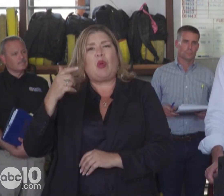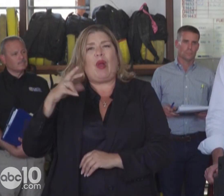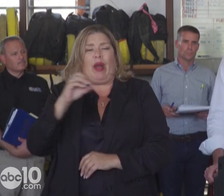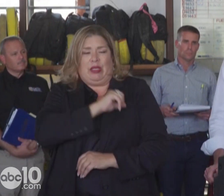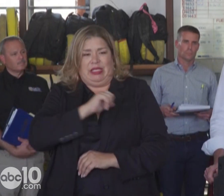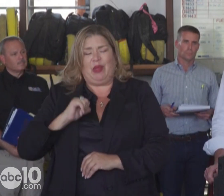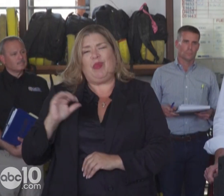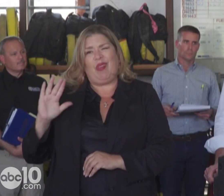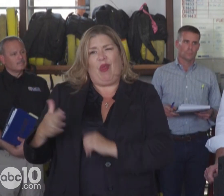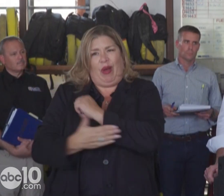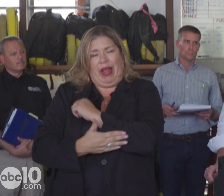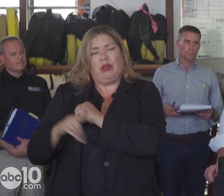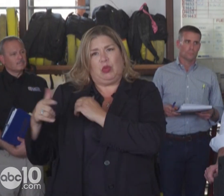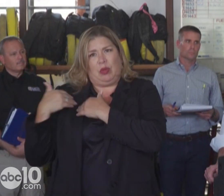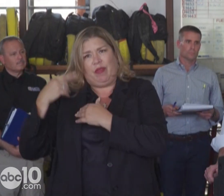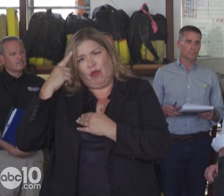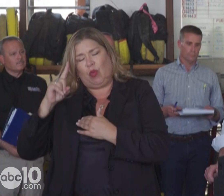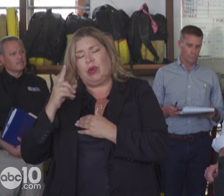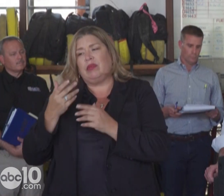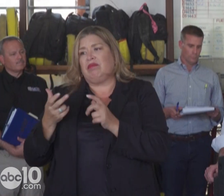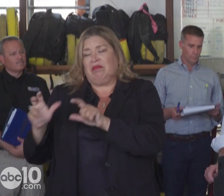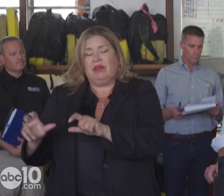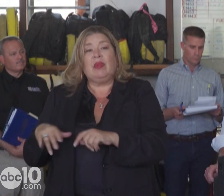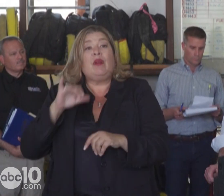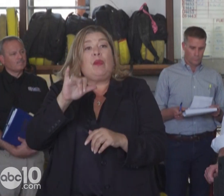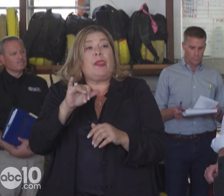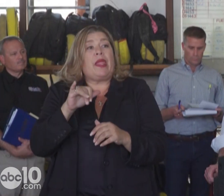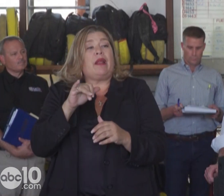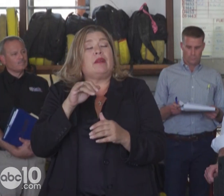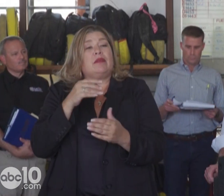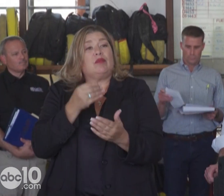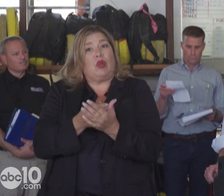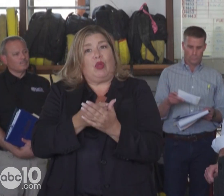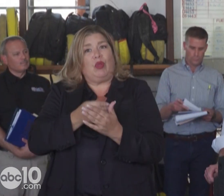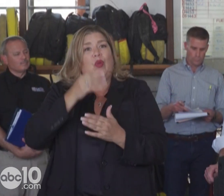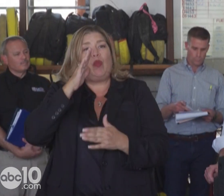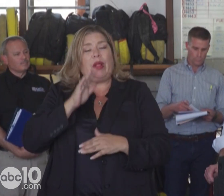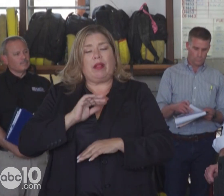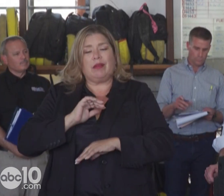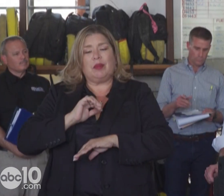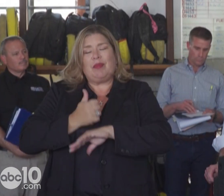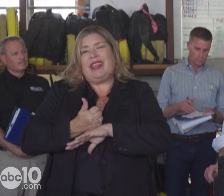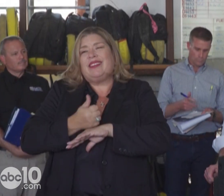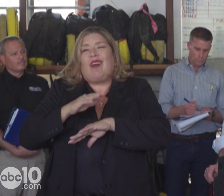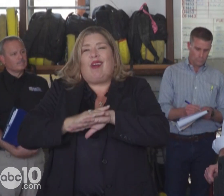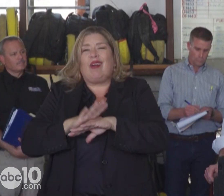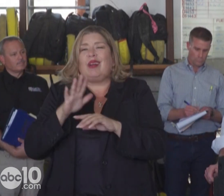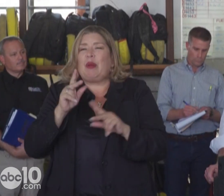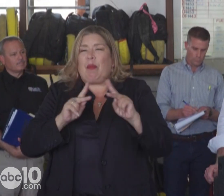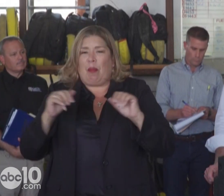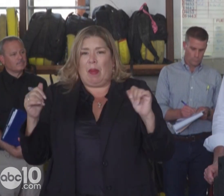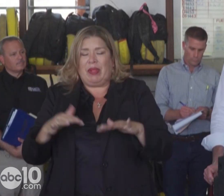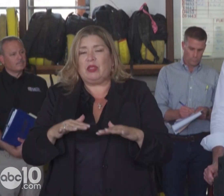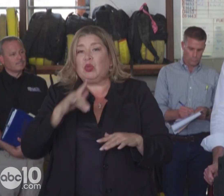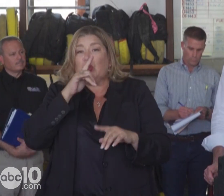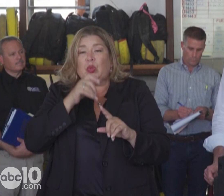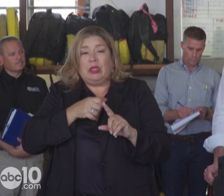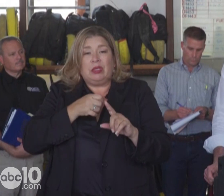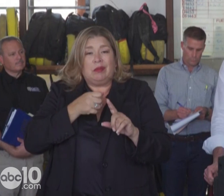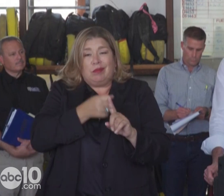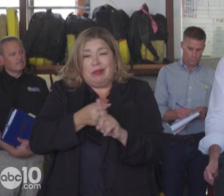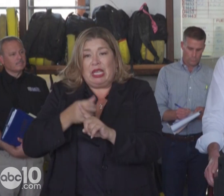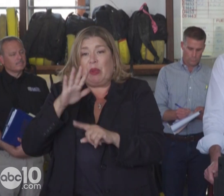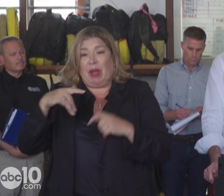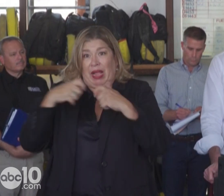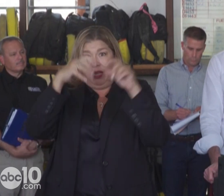are responsible for. Those dollars will be base grants depending on population. Those that have been impacted by blackouts will